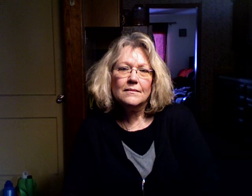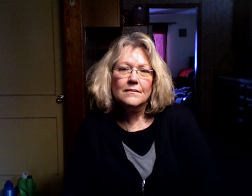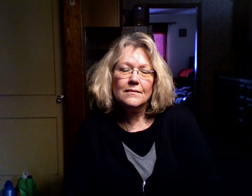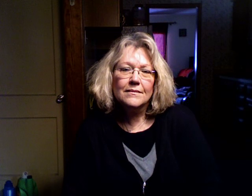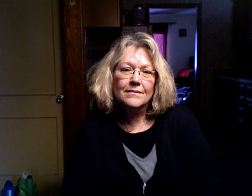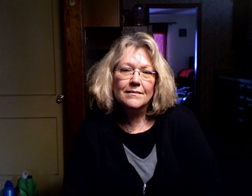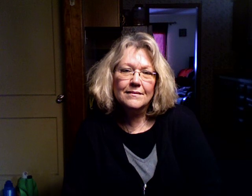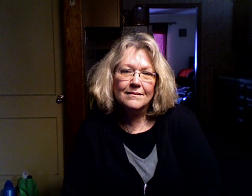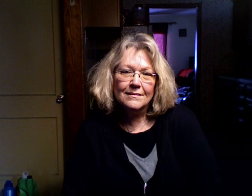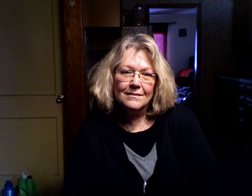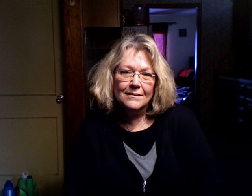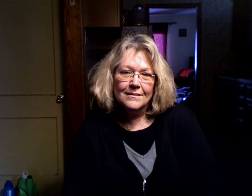on